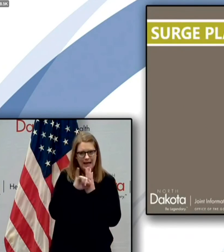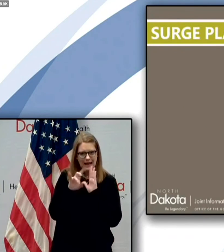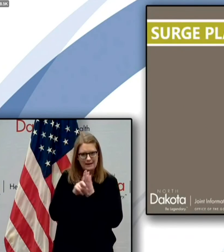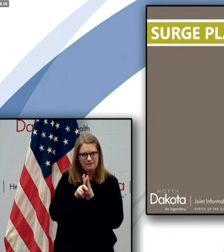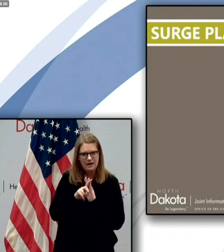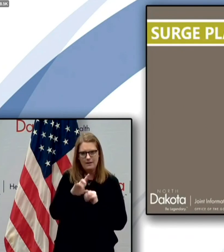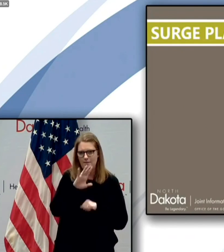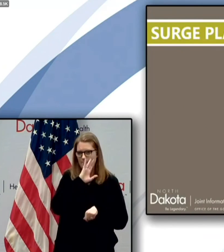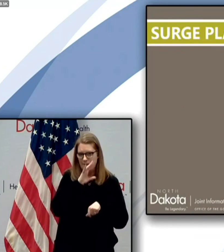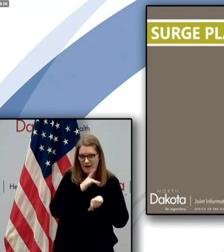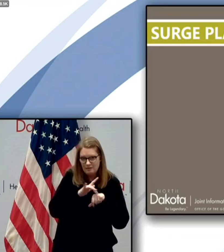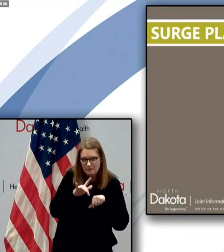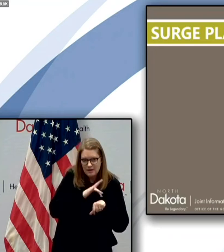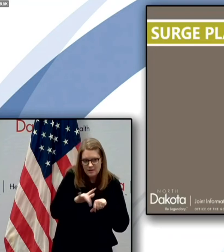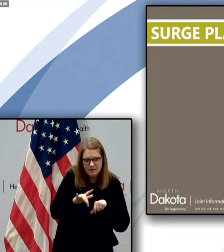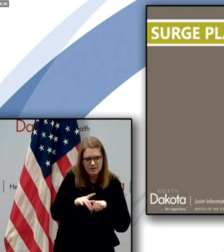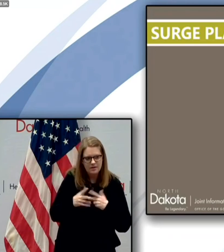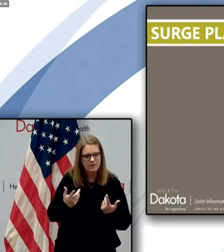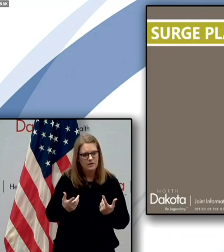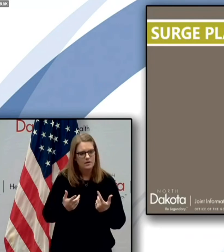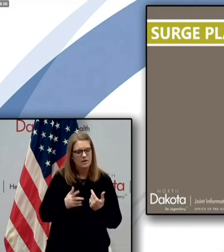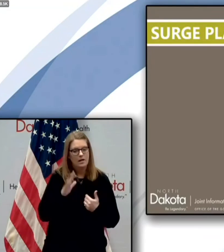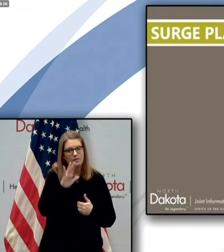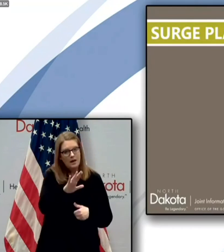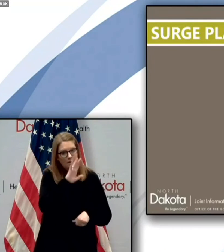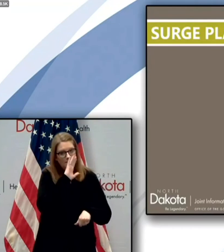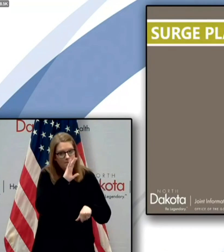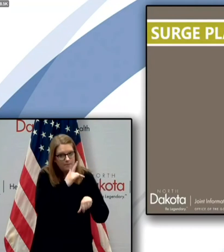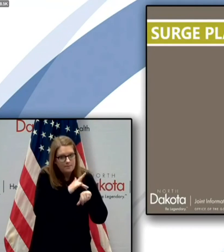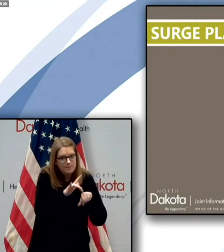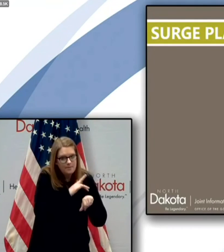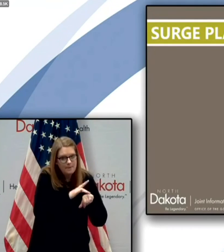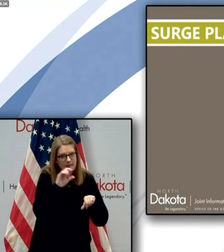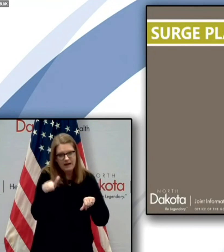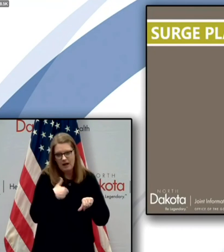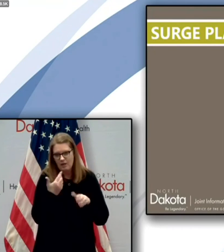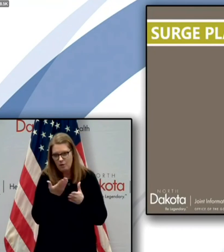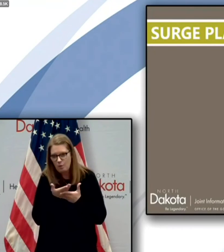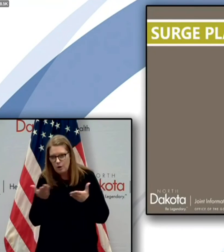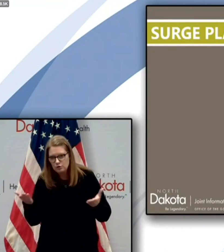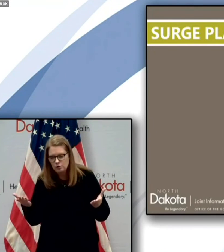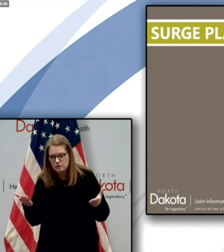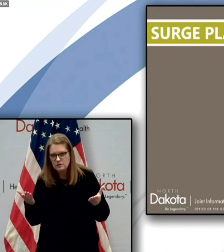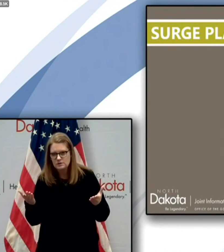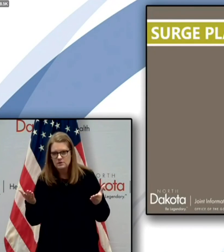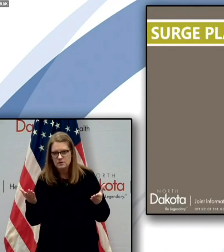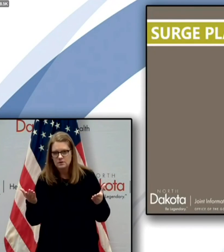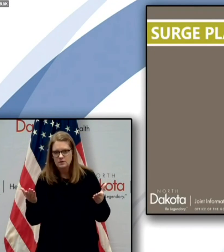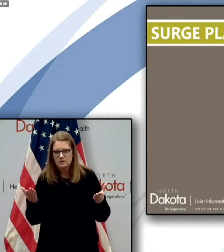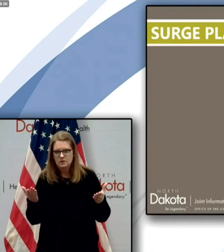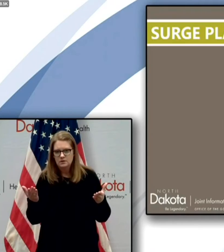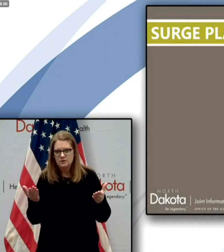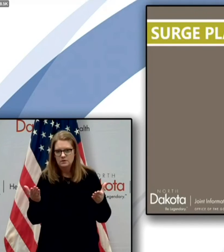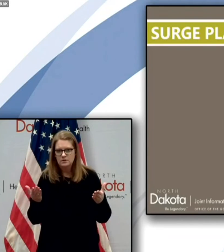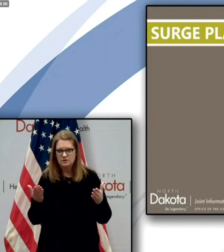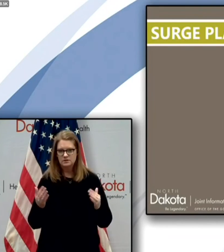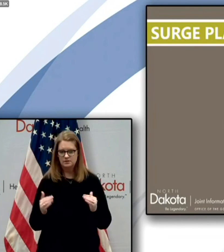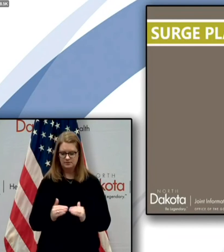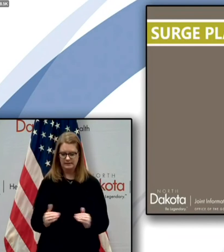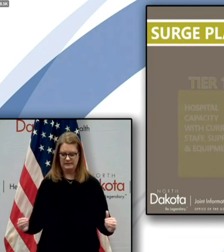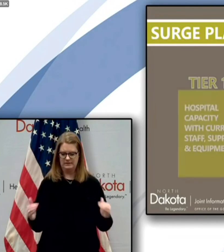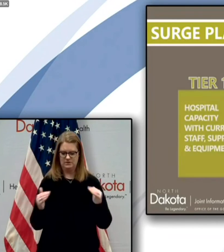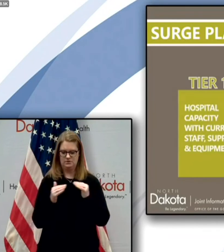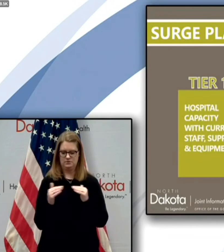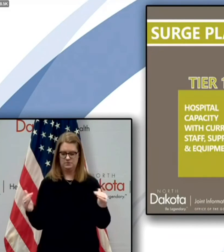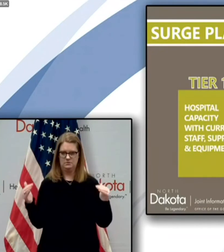capacity, and we have put their bed capacity and other resources into a number of tiers. So we